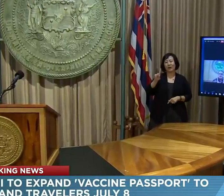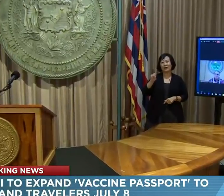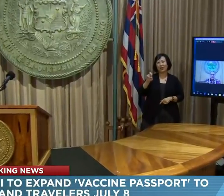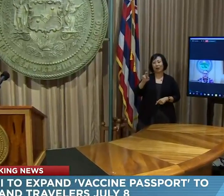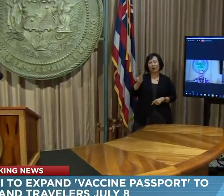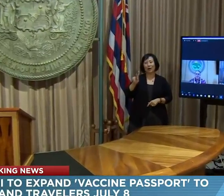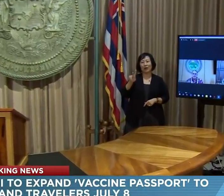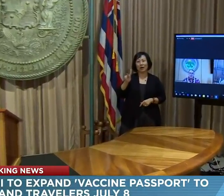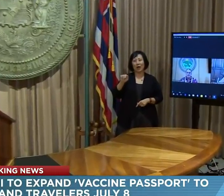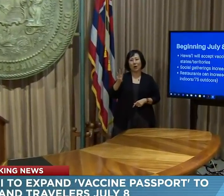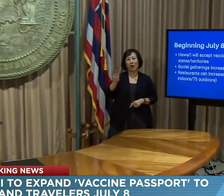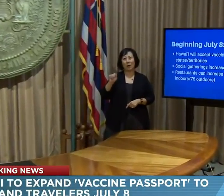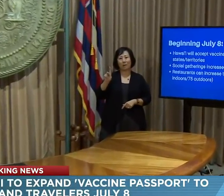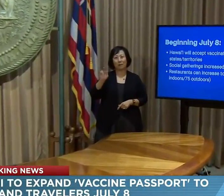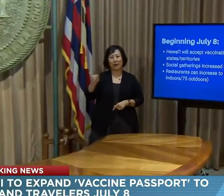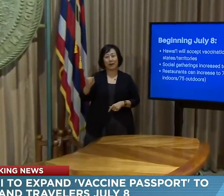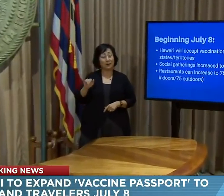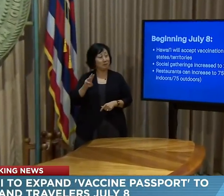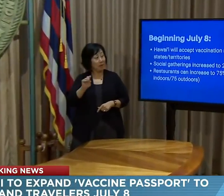Mayor?